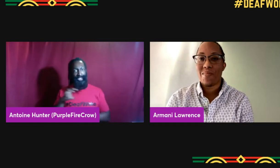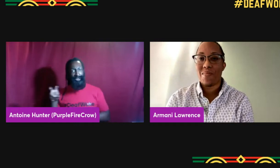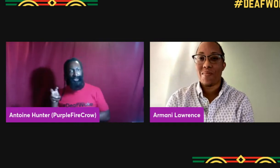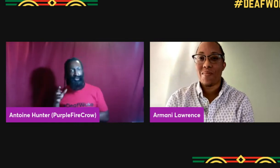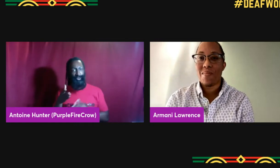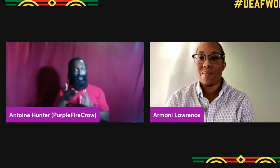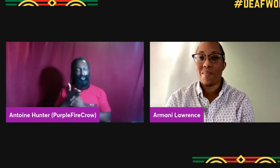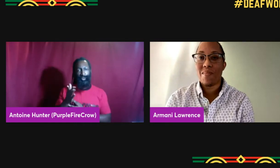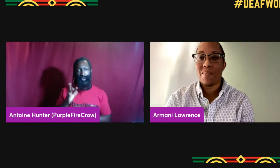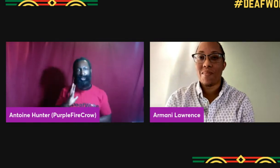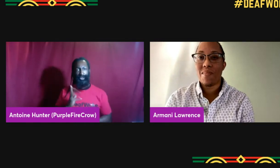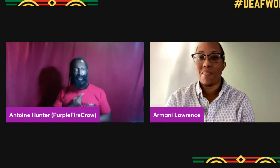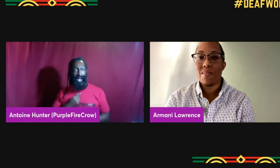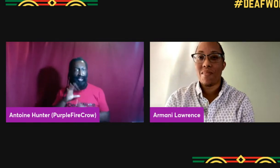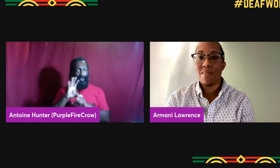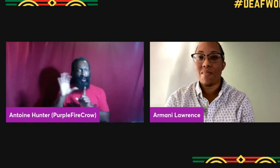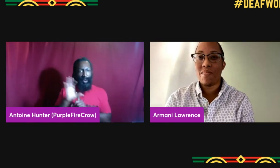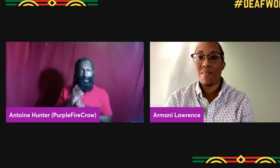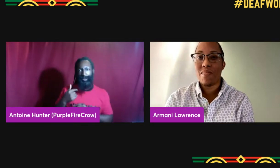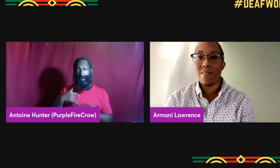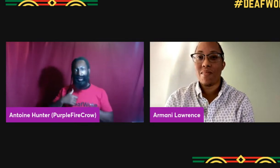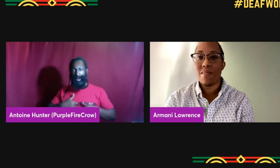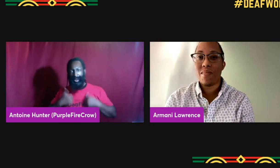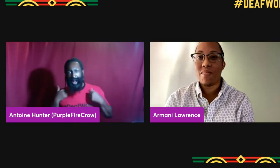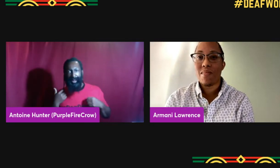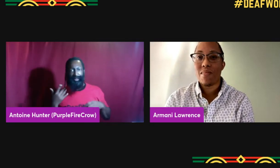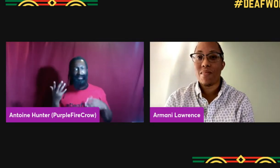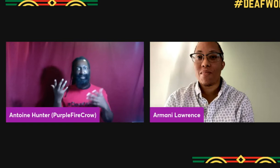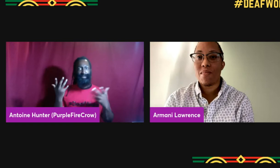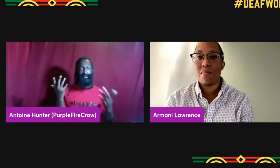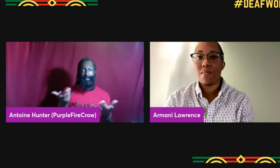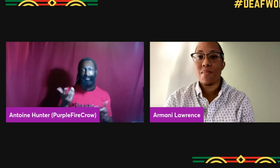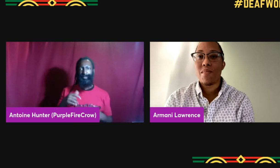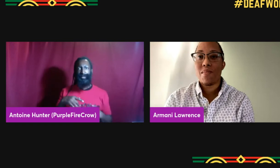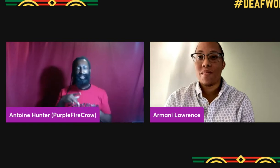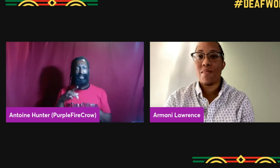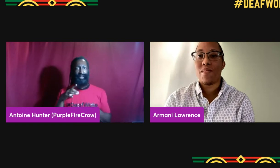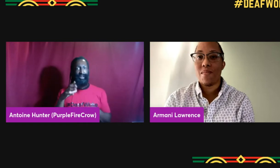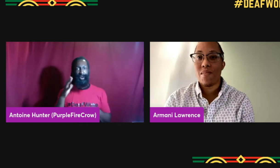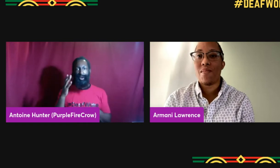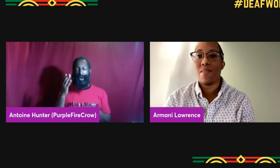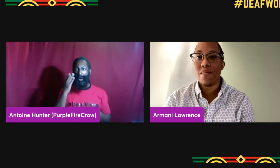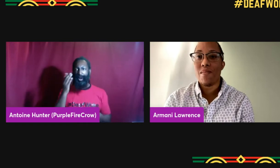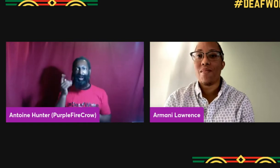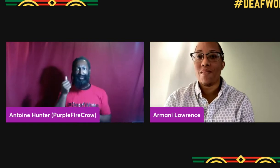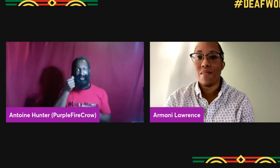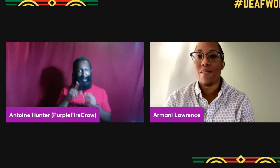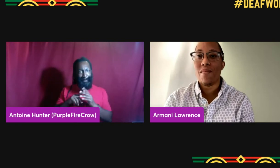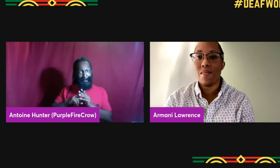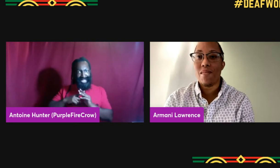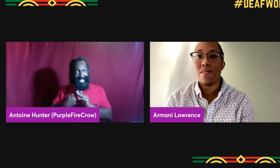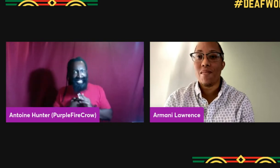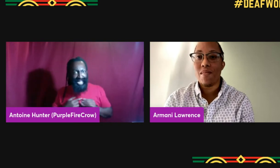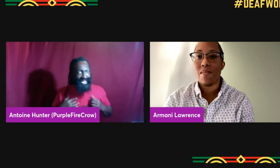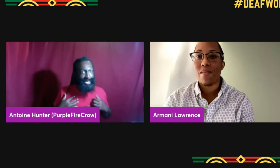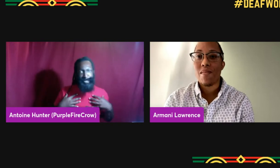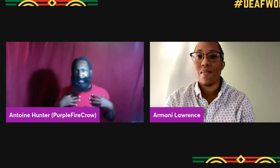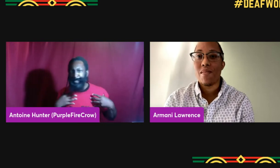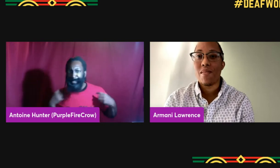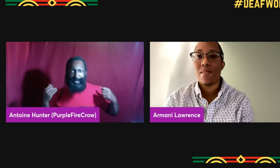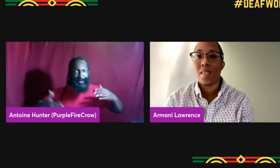You know, last time, you know, we were talking about your transition, trans community, your life.